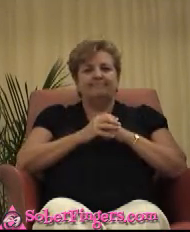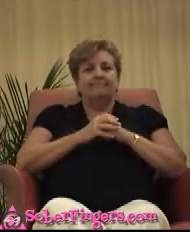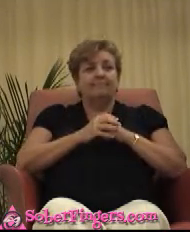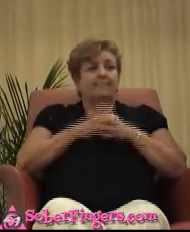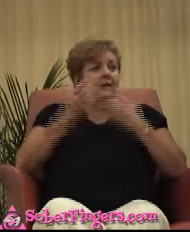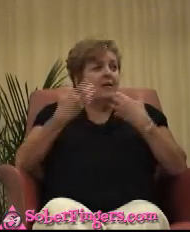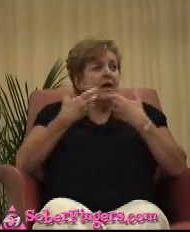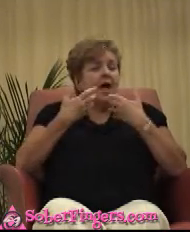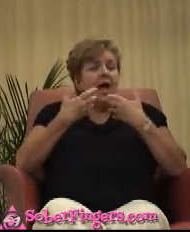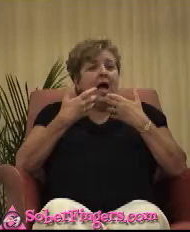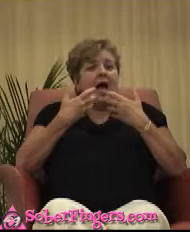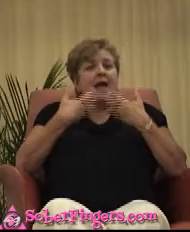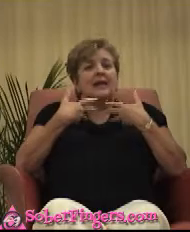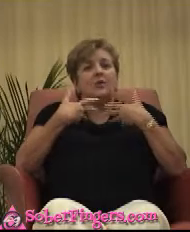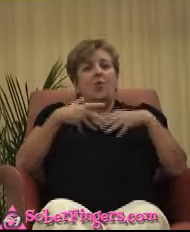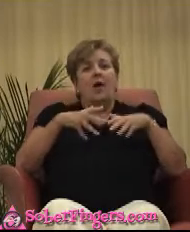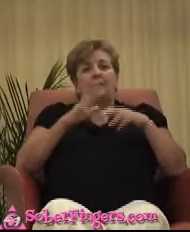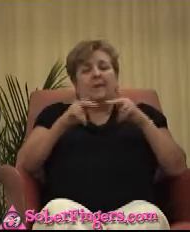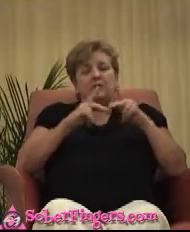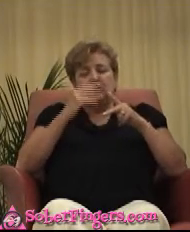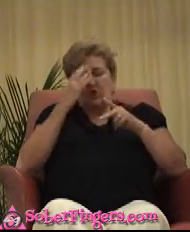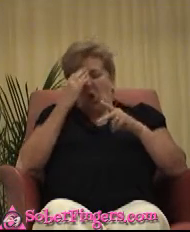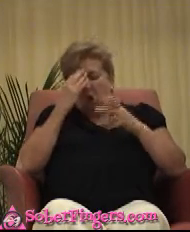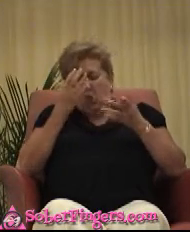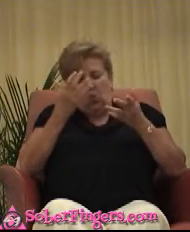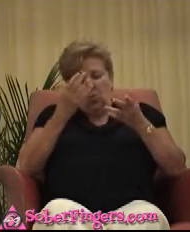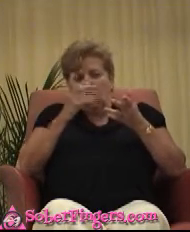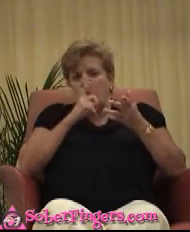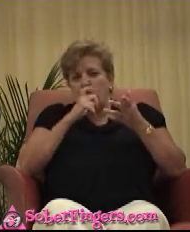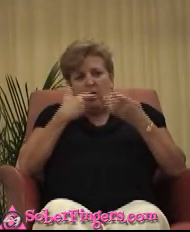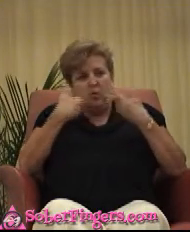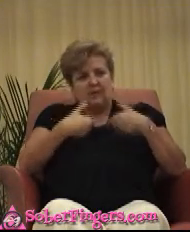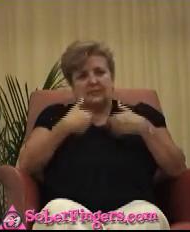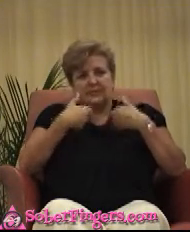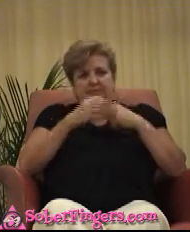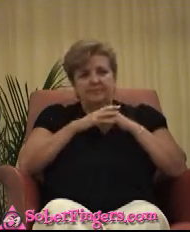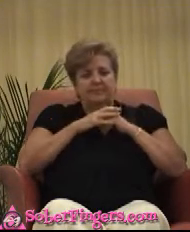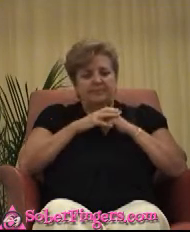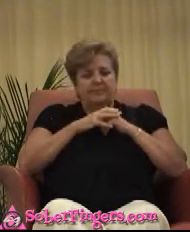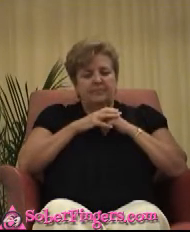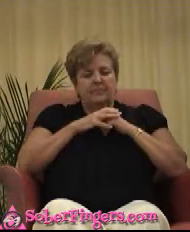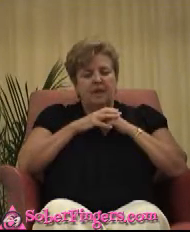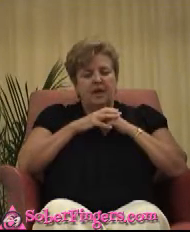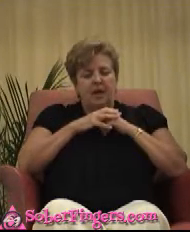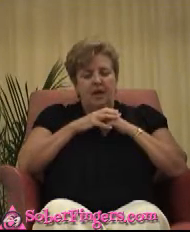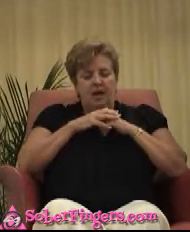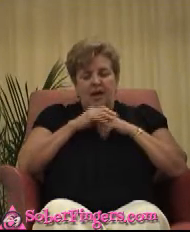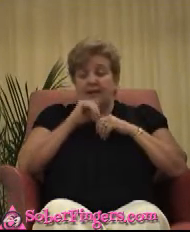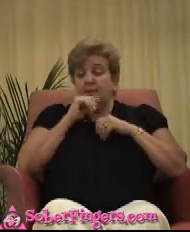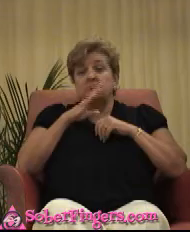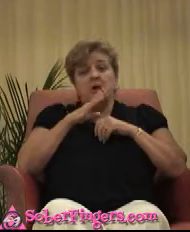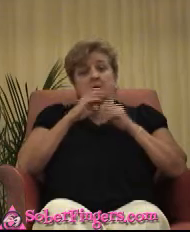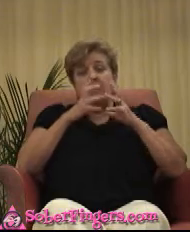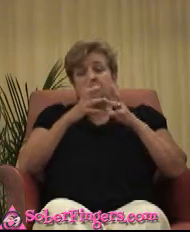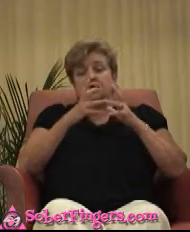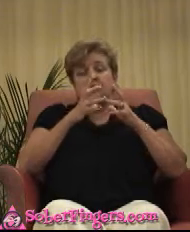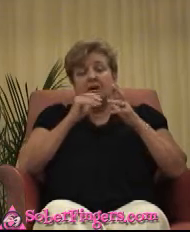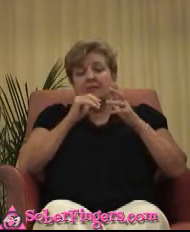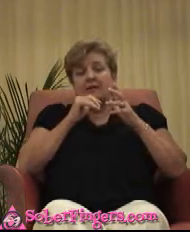what I was. It was a week before anybody knew the color of my eyes. I would not look up. I sat everywhere with my head down. I don't even know how I got dressed in